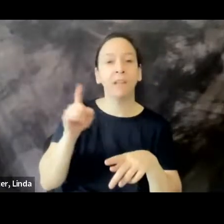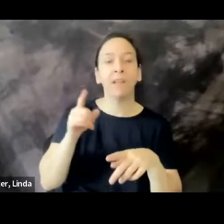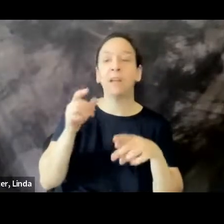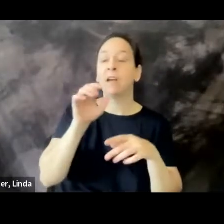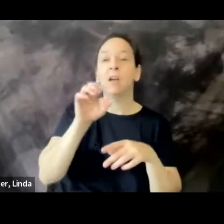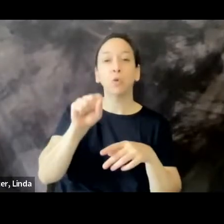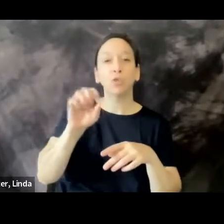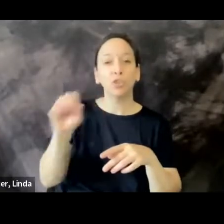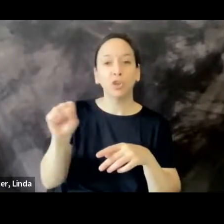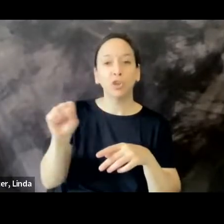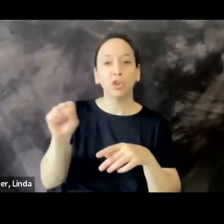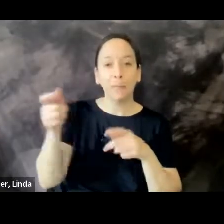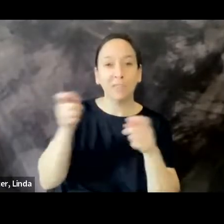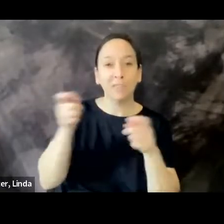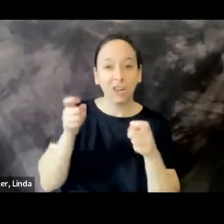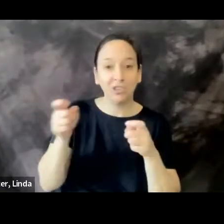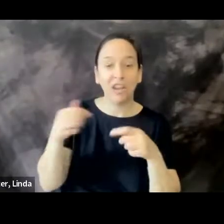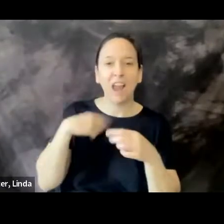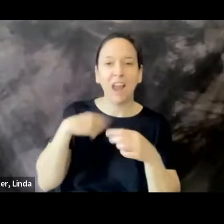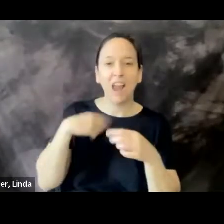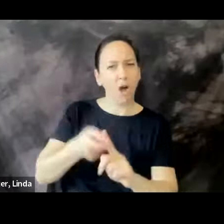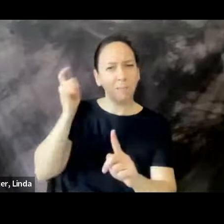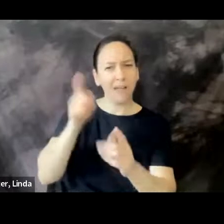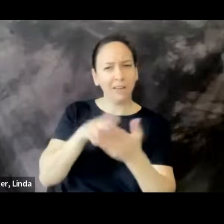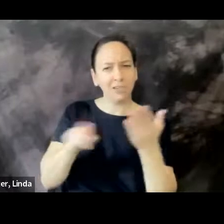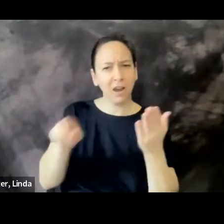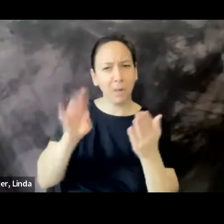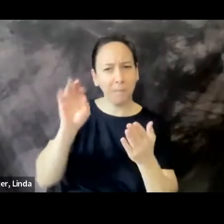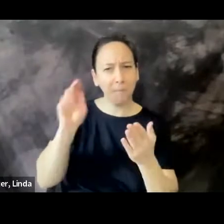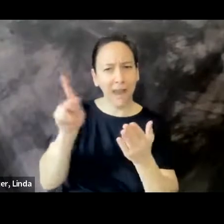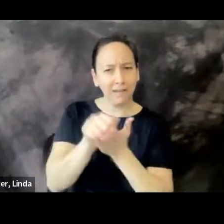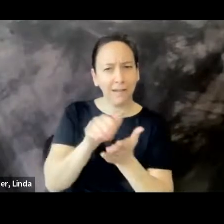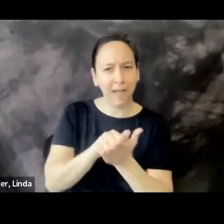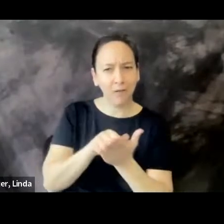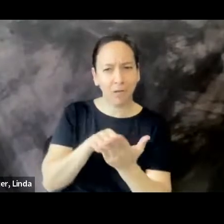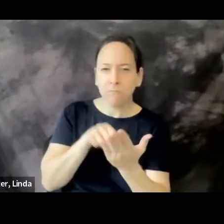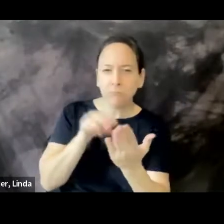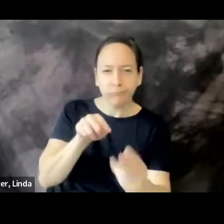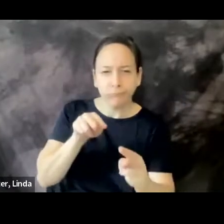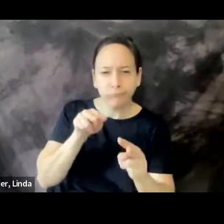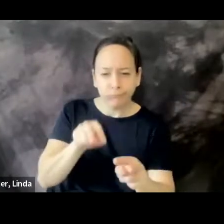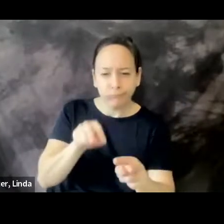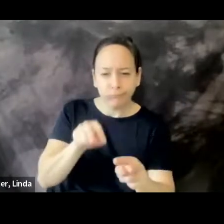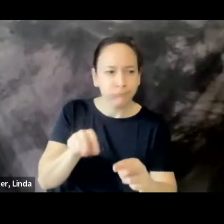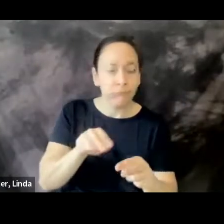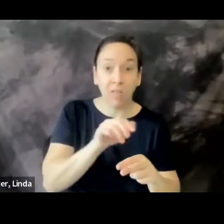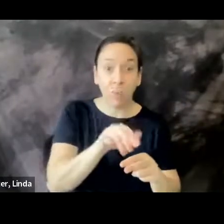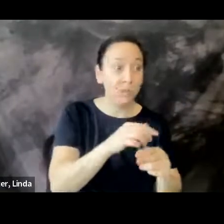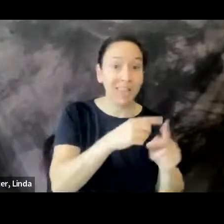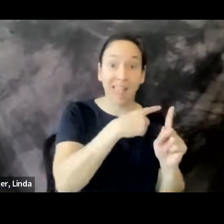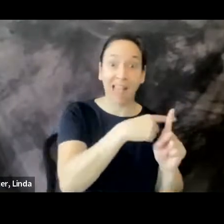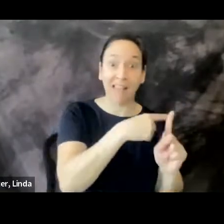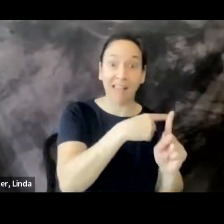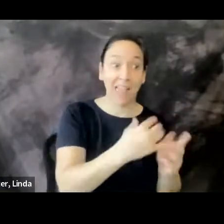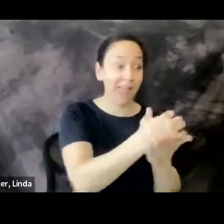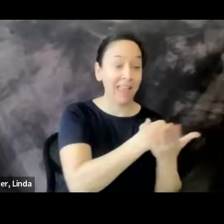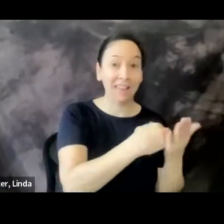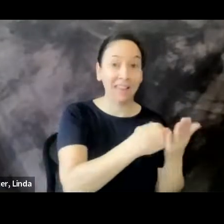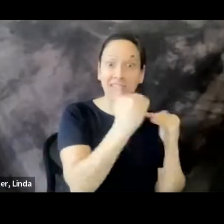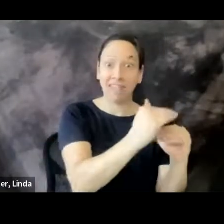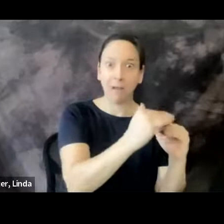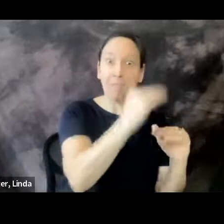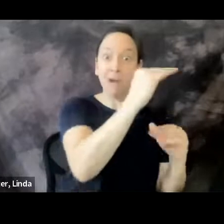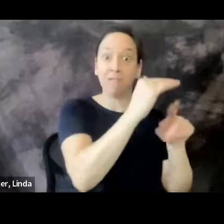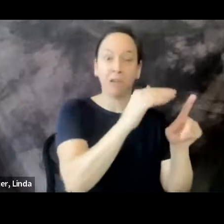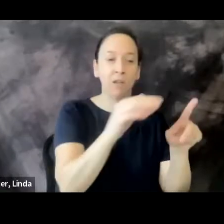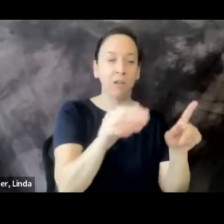doing automatic checks of people's bank accounts to see, are they exceeding these asset limits, which are $2,000 for a single